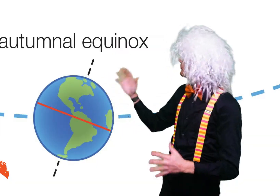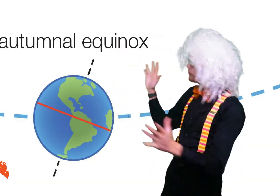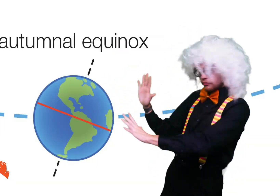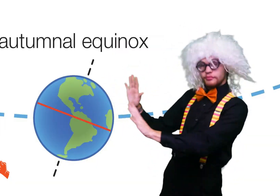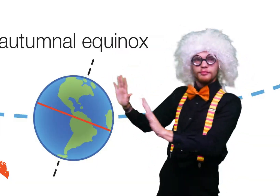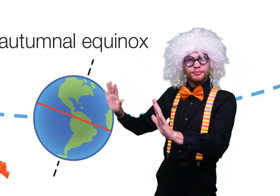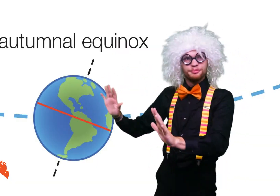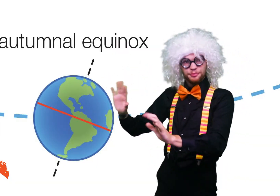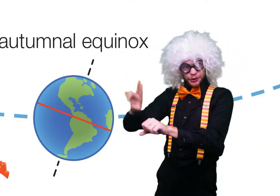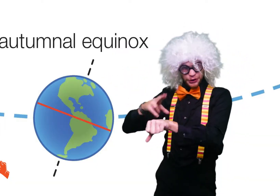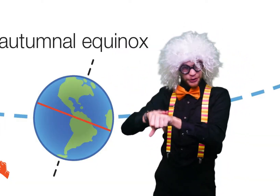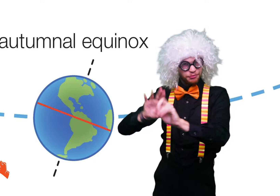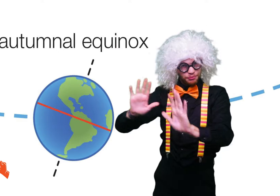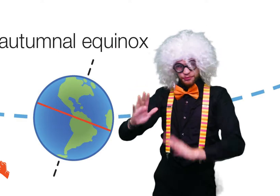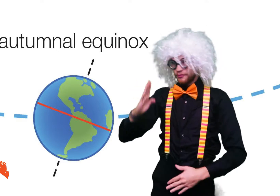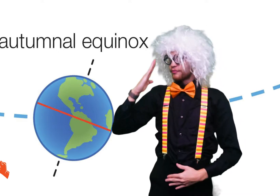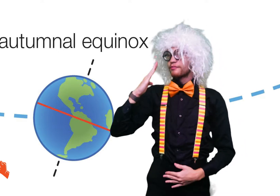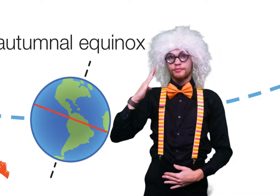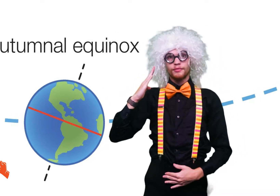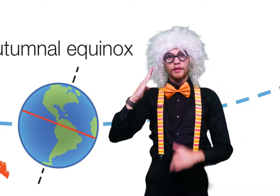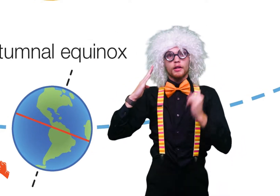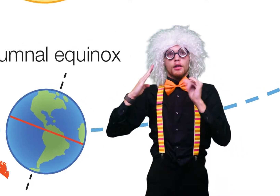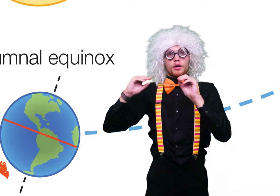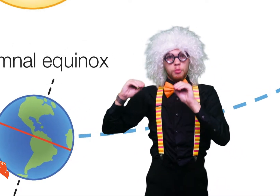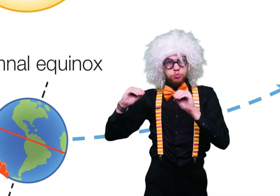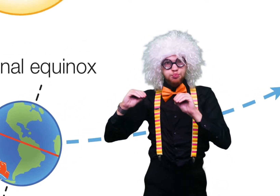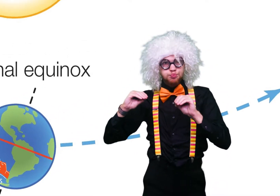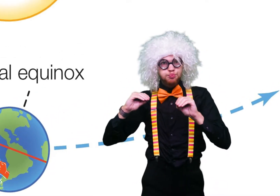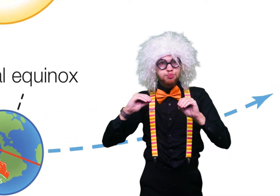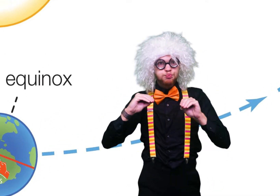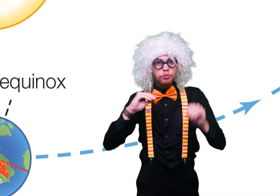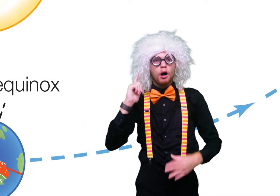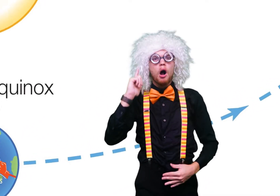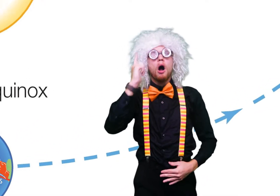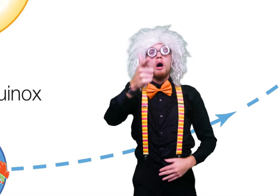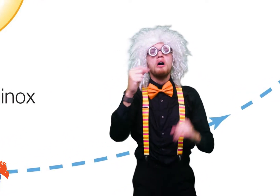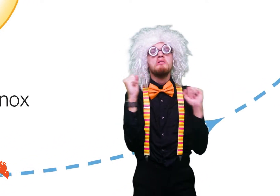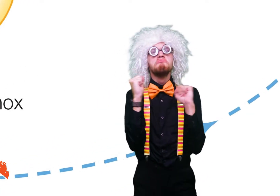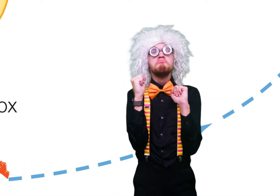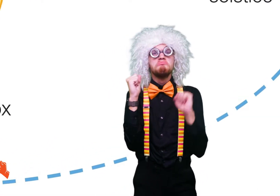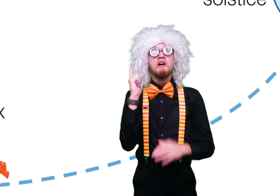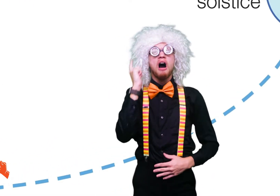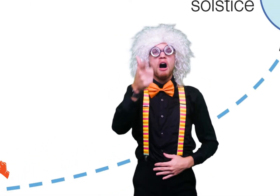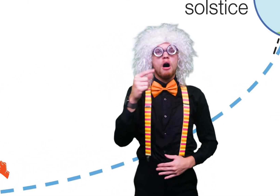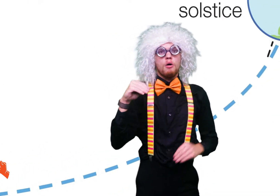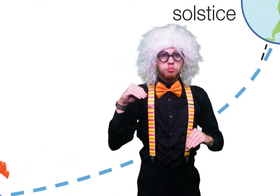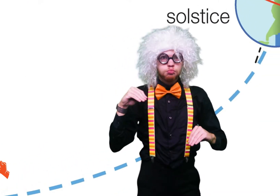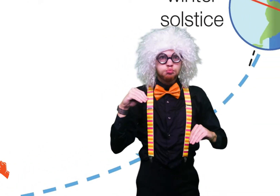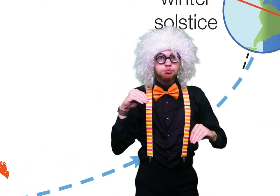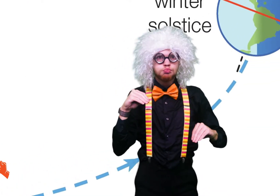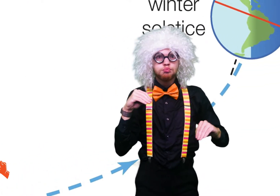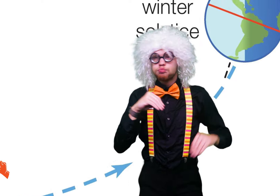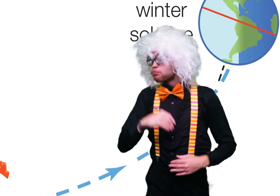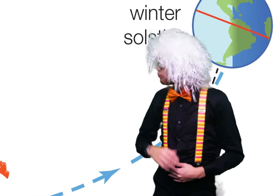Anyway, now back to business. The Earth moves around the sun into the winter solstice.